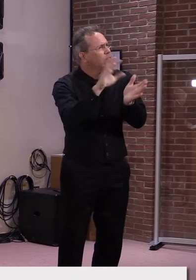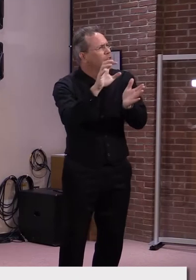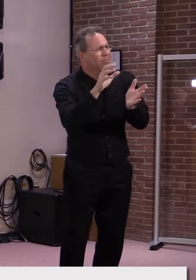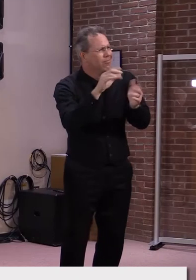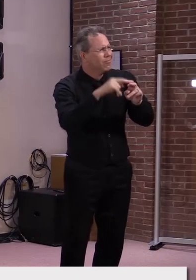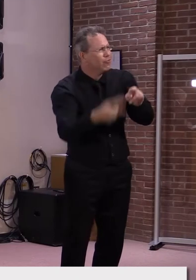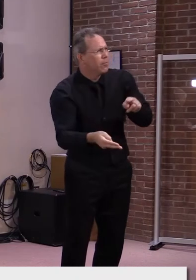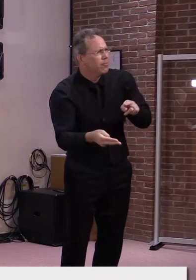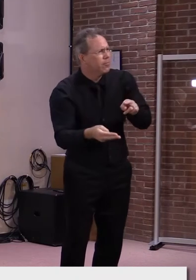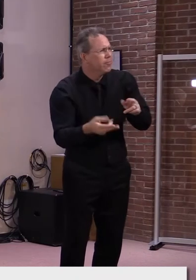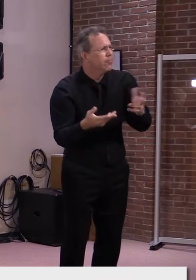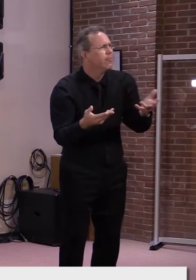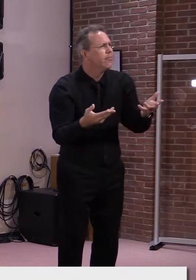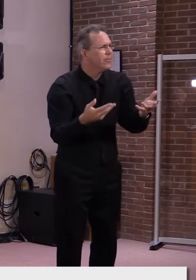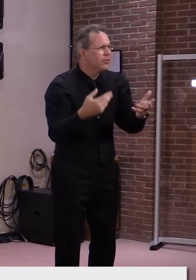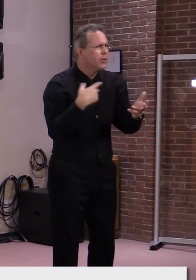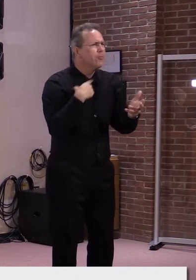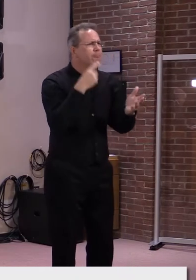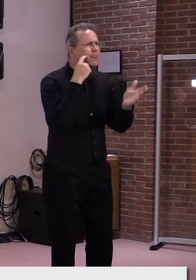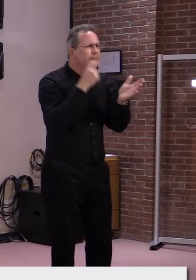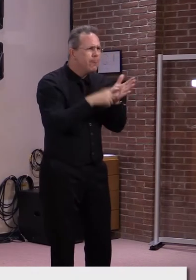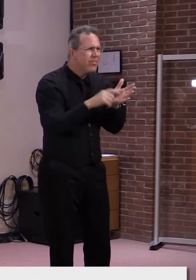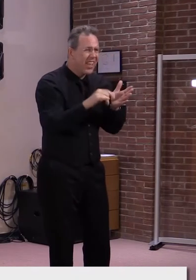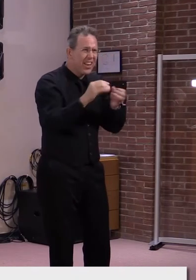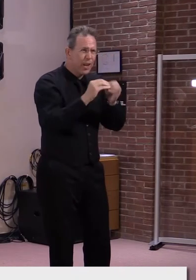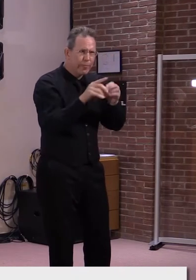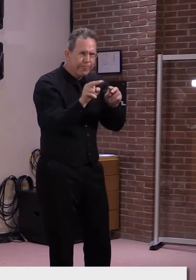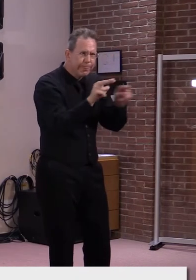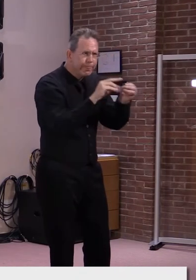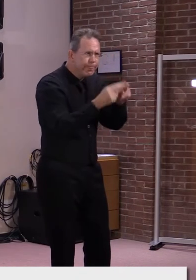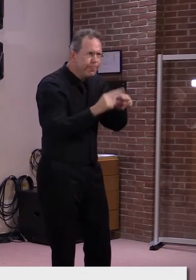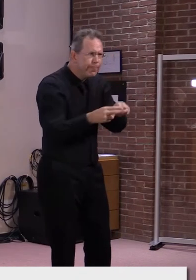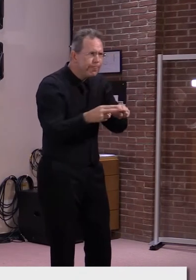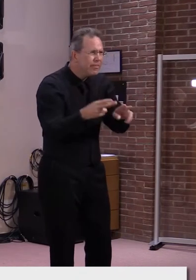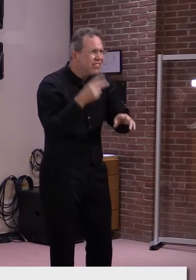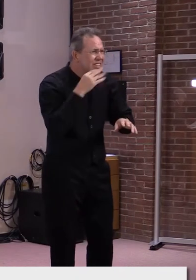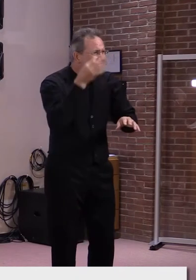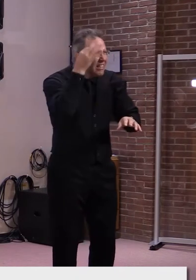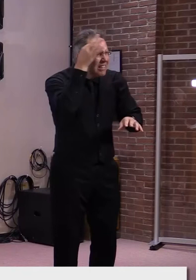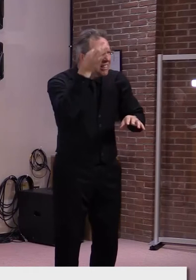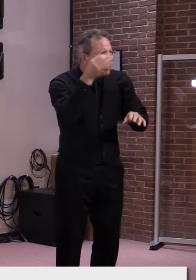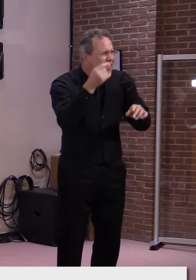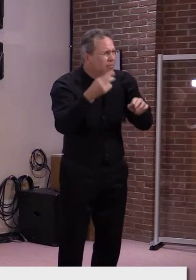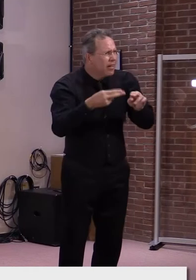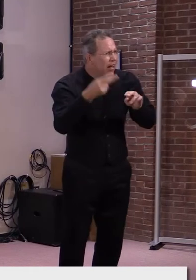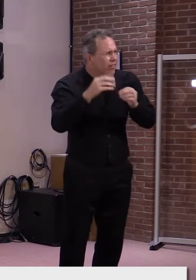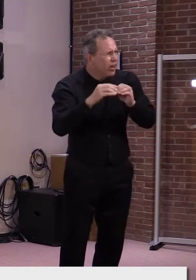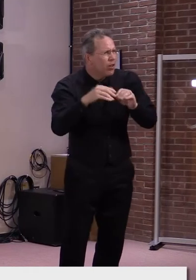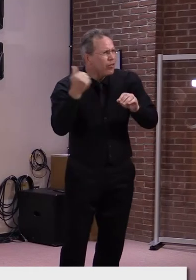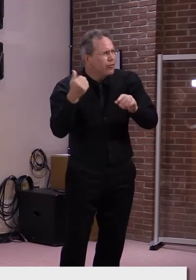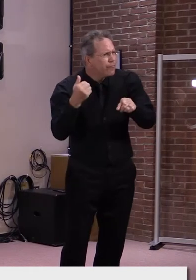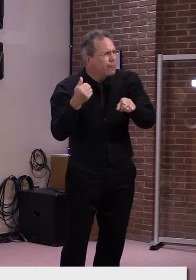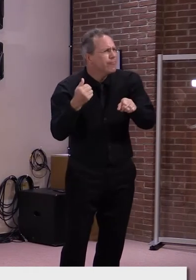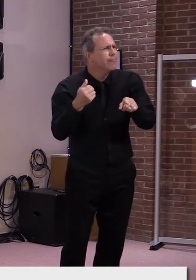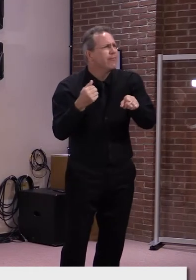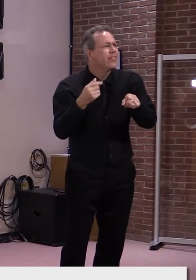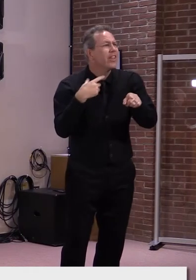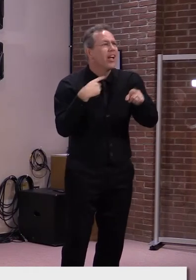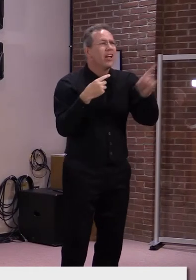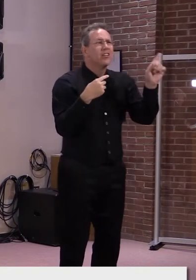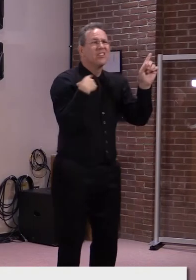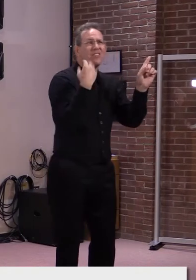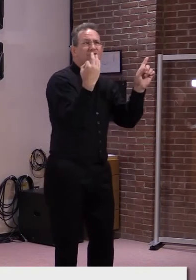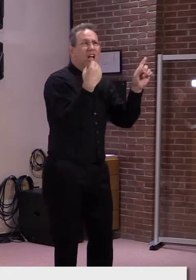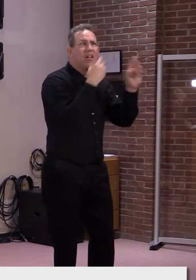we're reporting today is only 0.3 points higher than we announced on Thursday. As we announced on Friday, over the